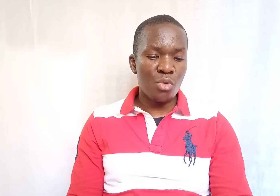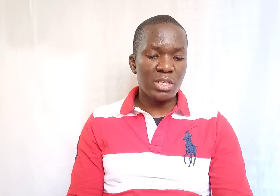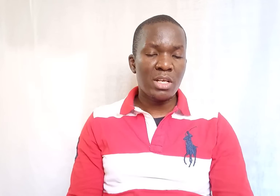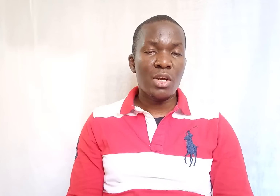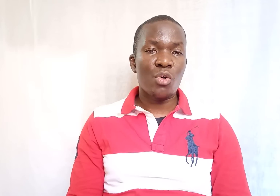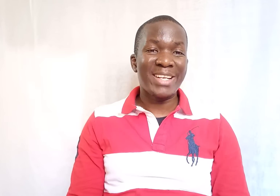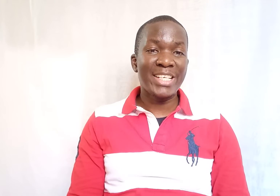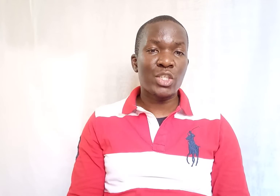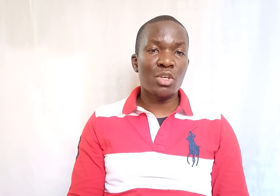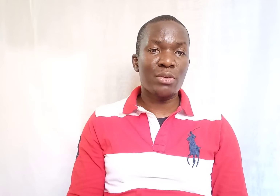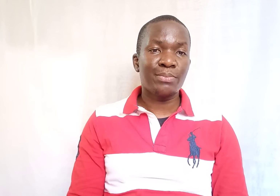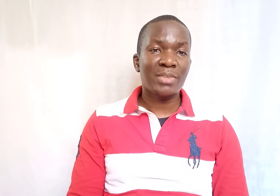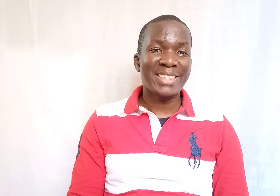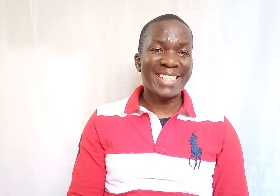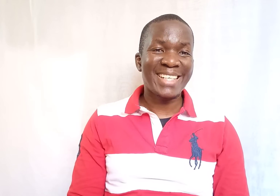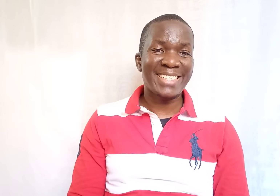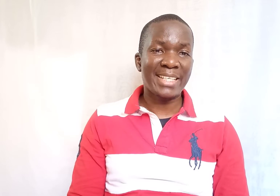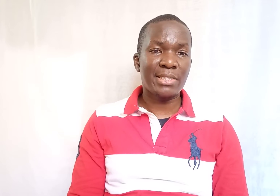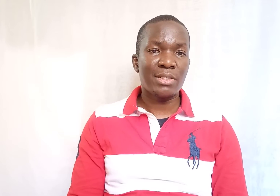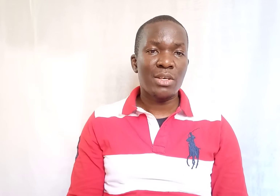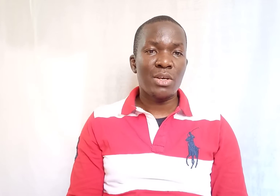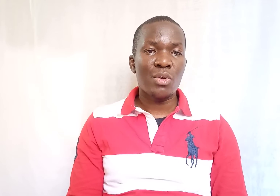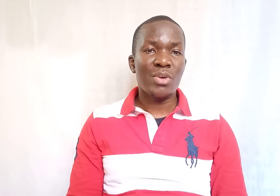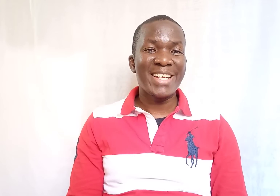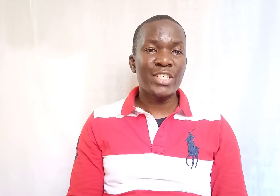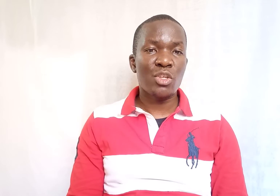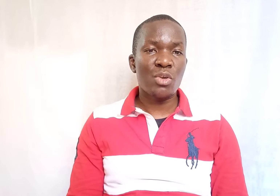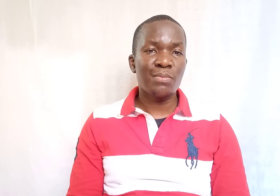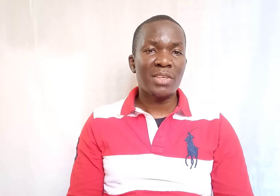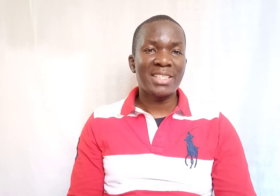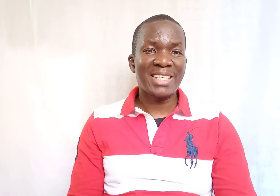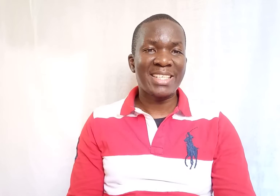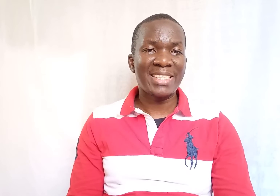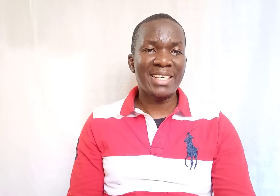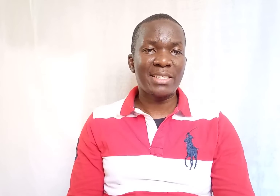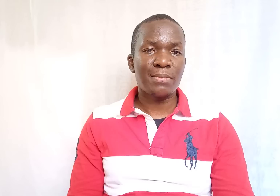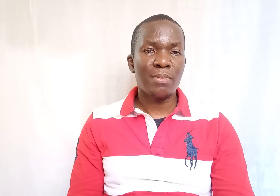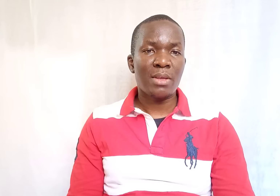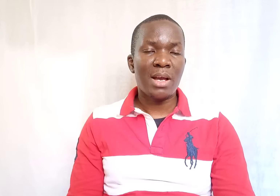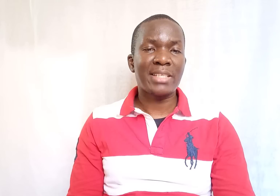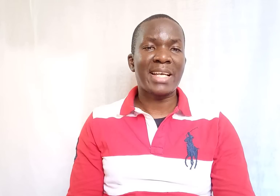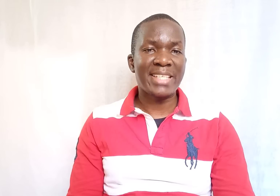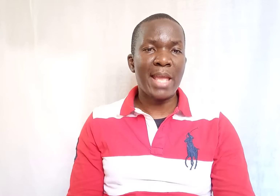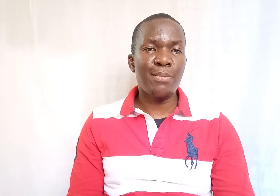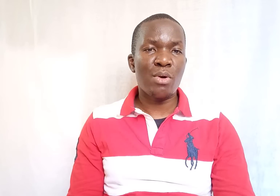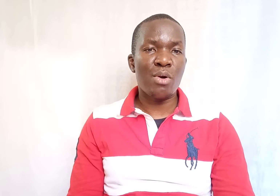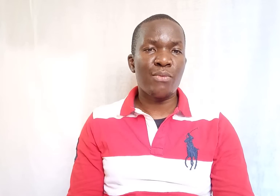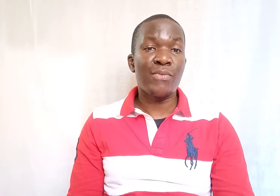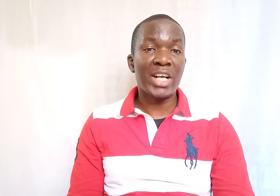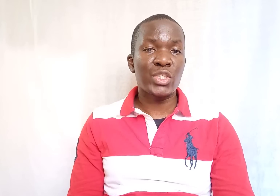about conditional sentences. Conditional sentences as a type of